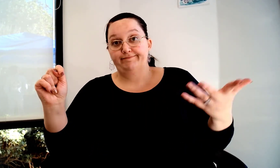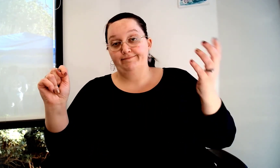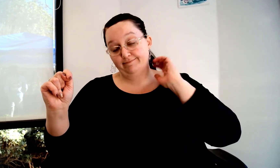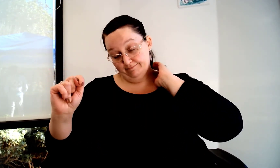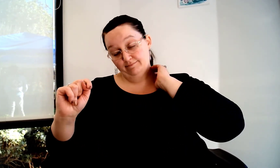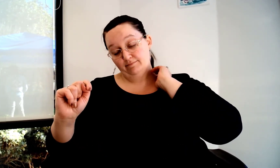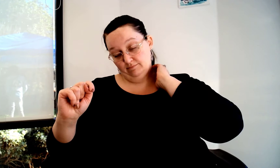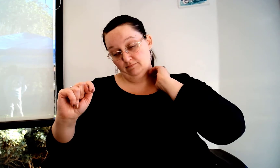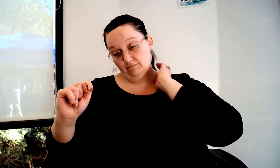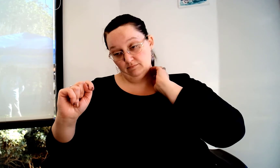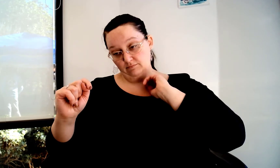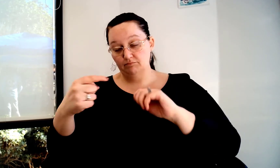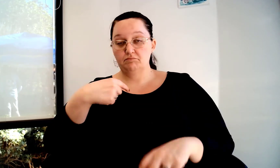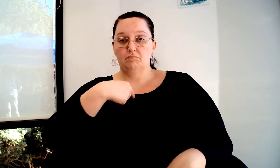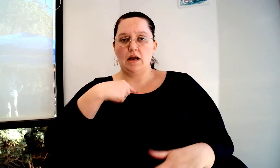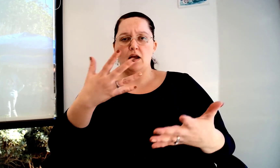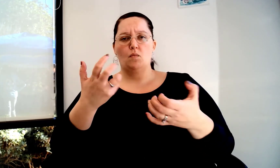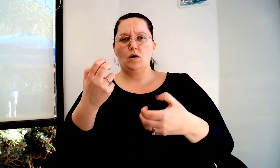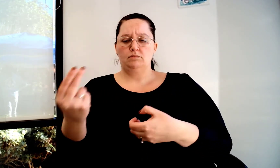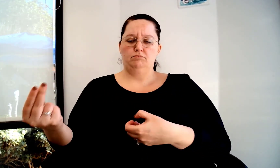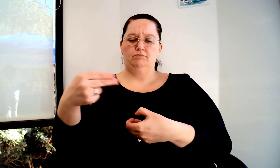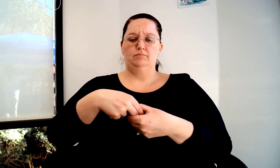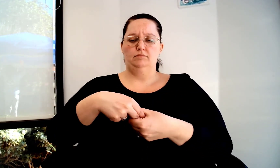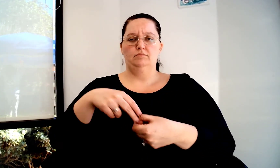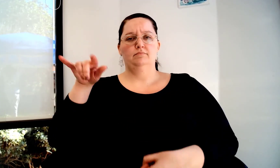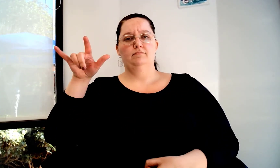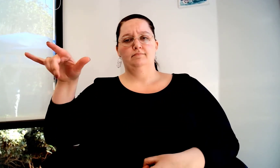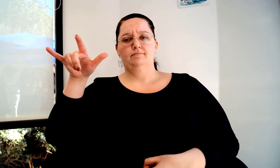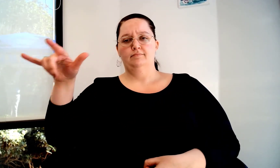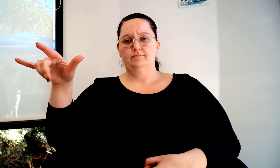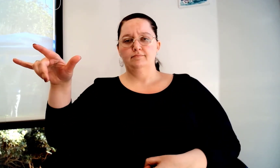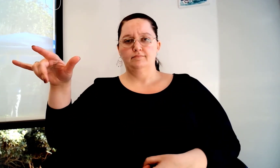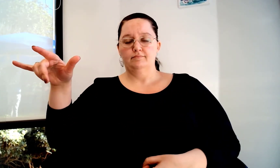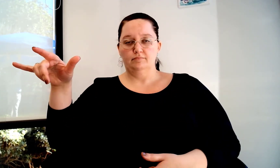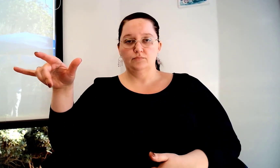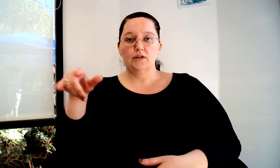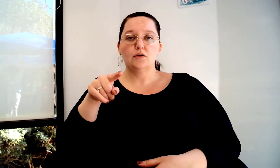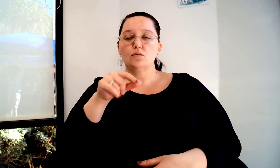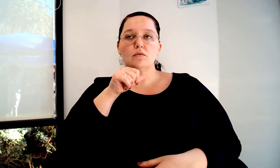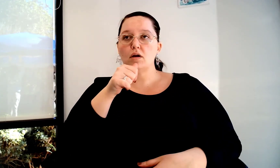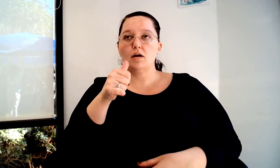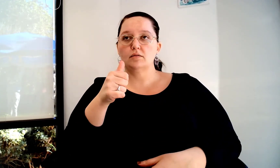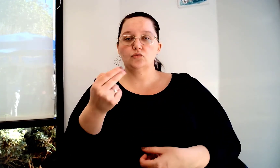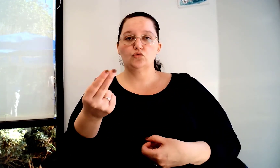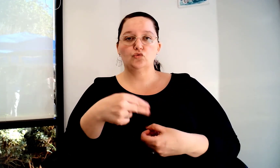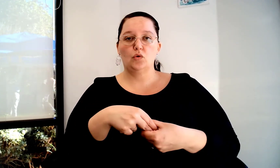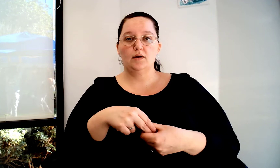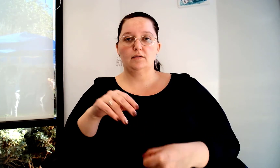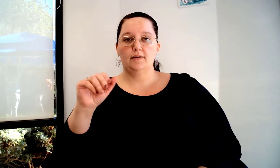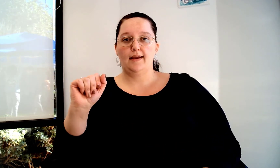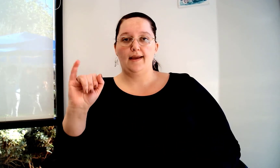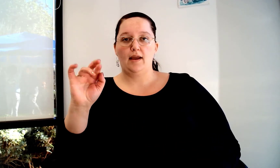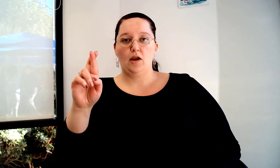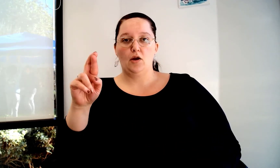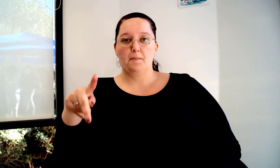It's all based on context. I want to join the, what would that be? Right? You're not joining